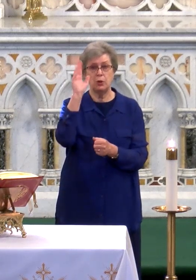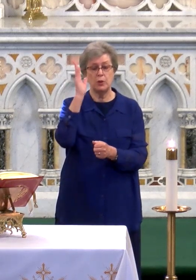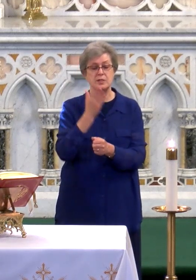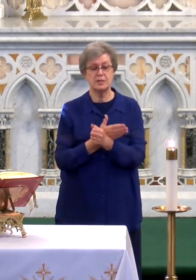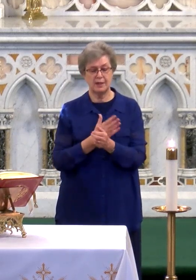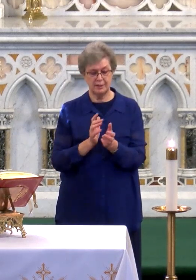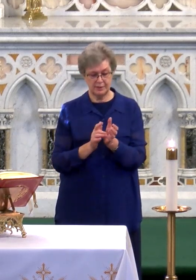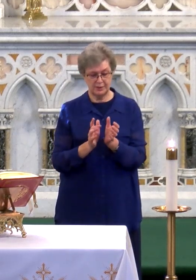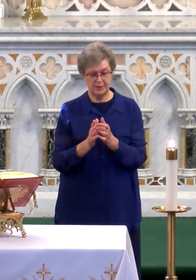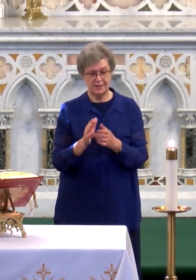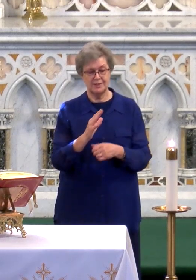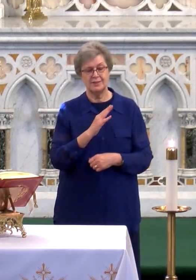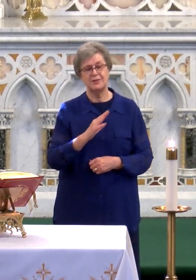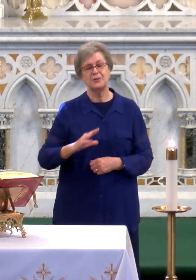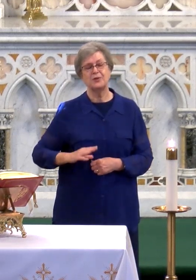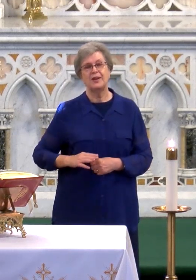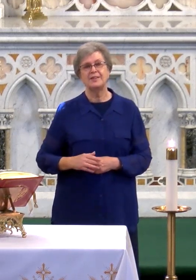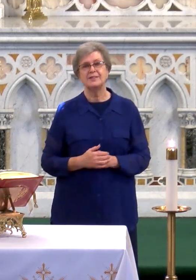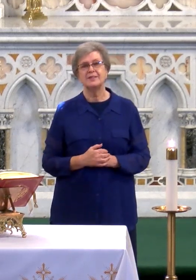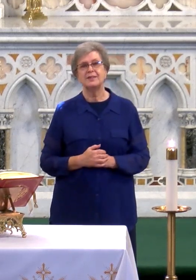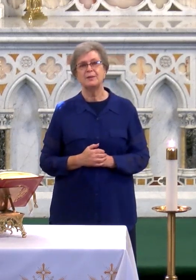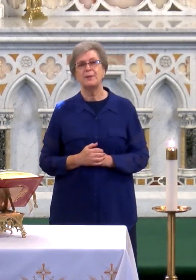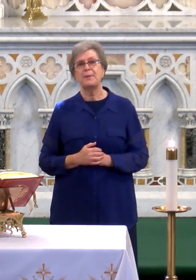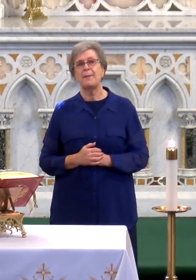Jesus Christ.